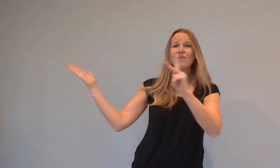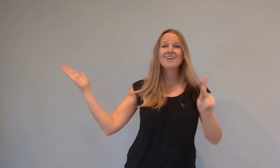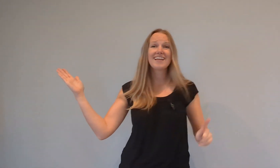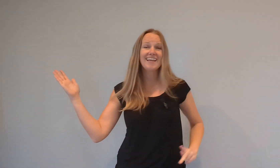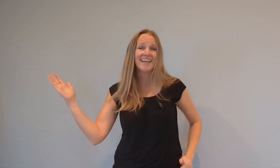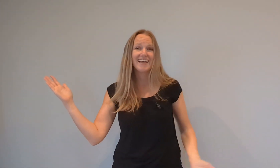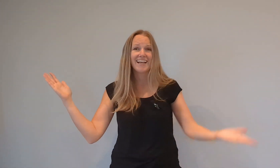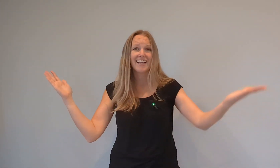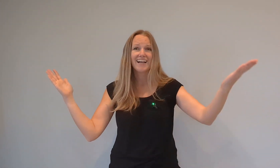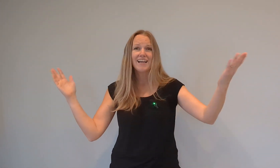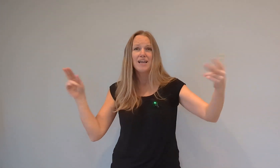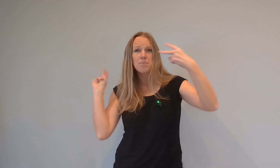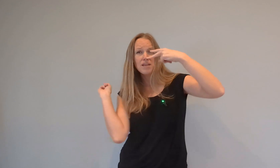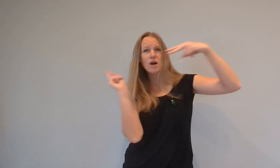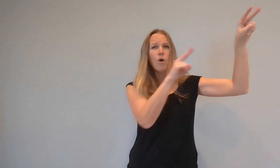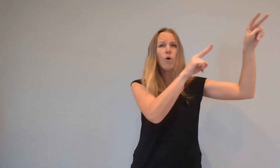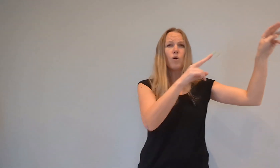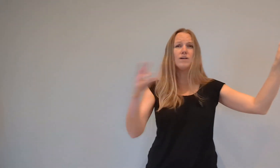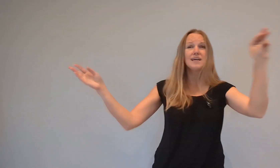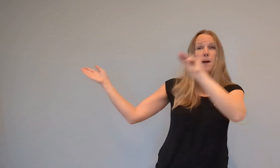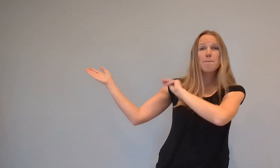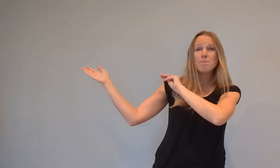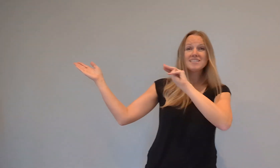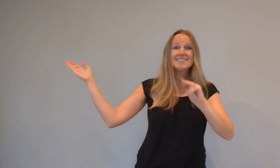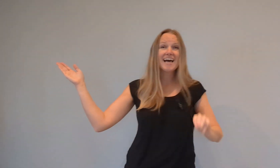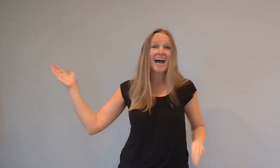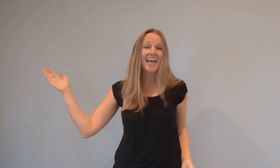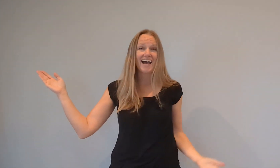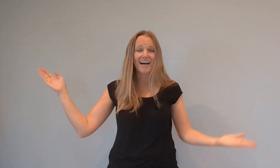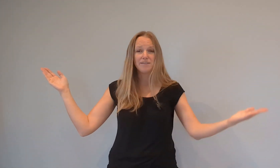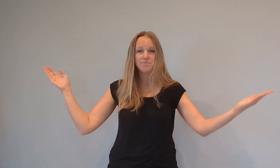your King. Behold Messiah.